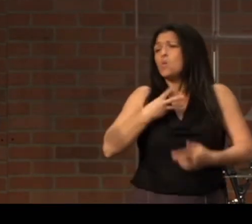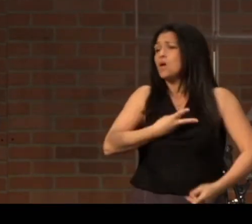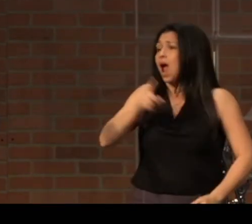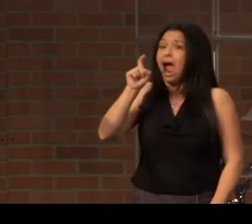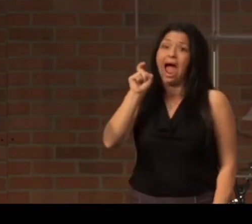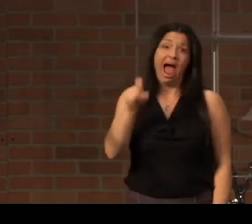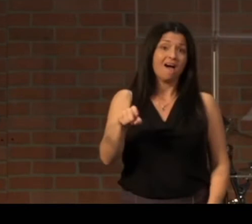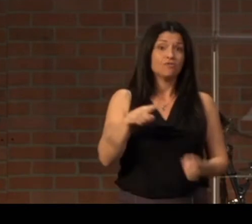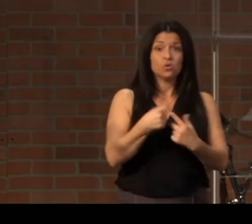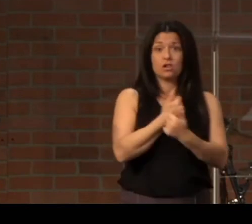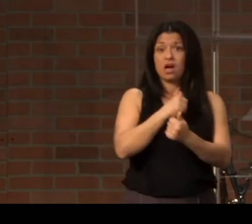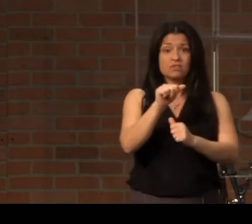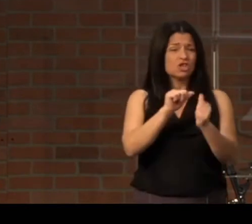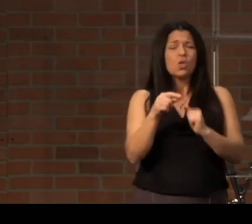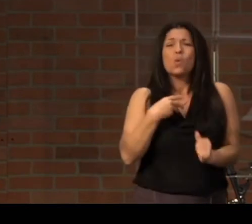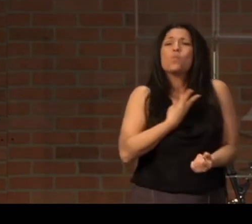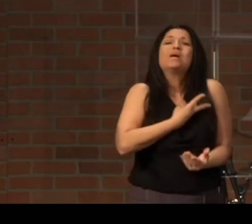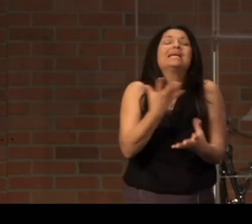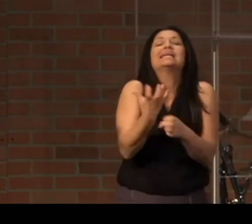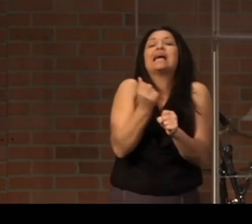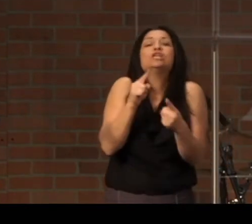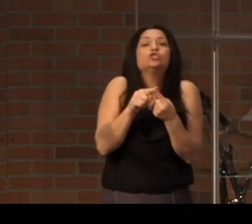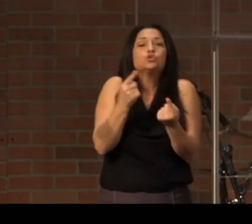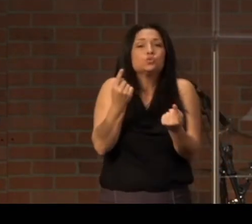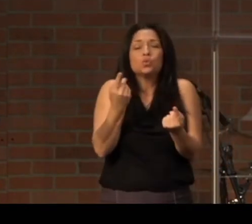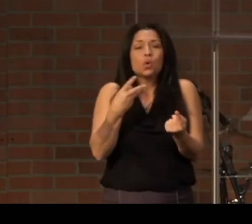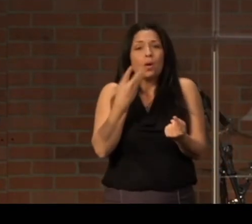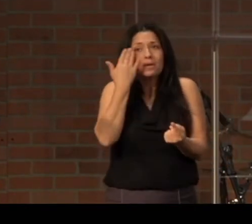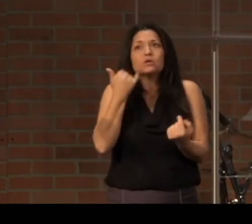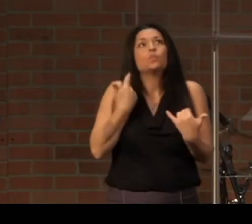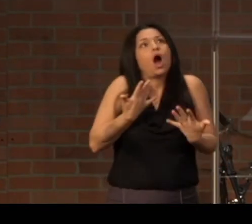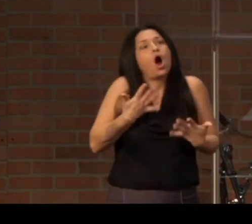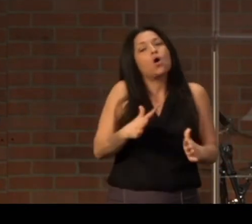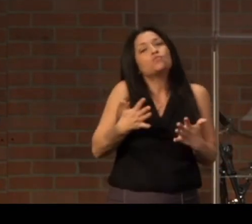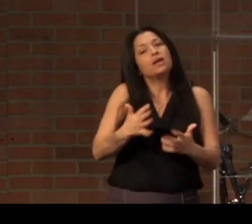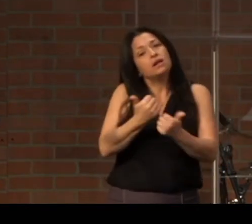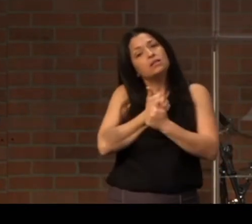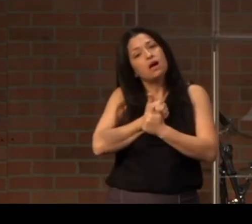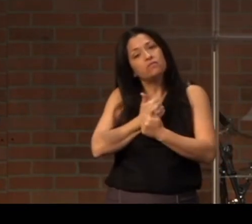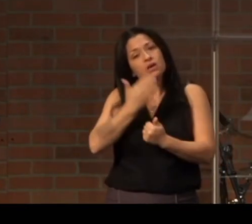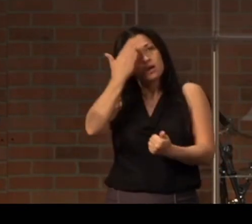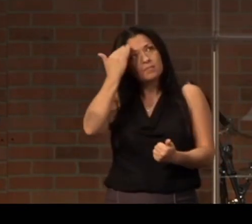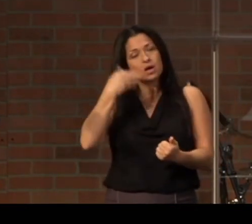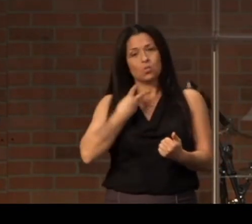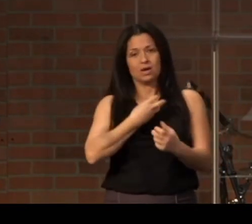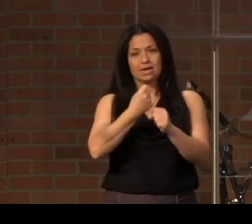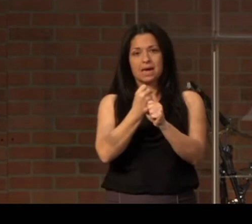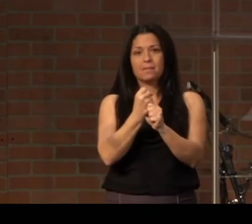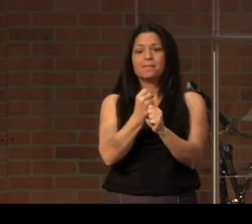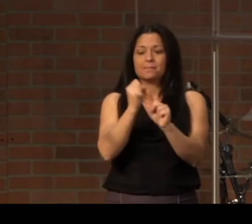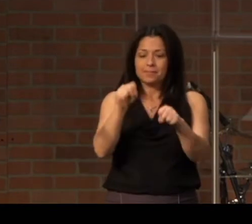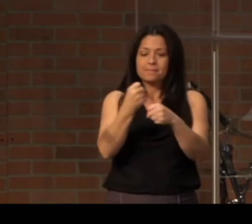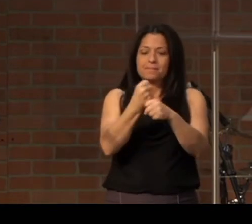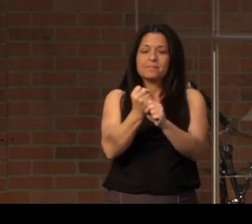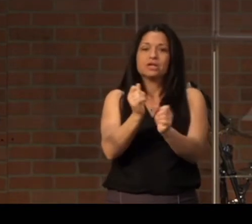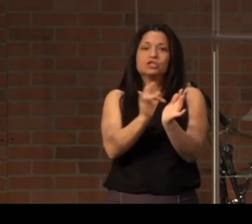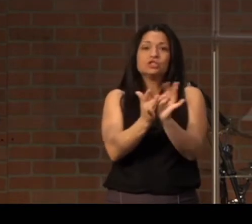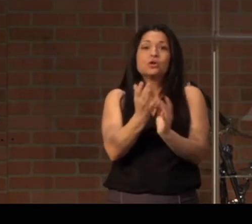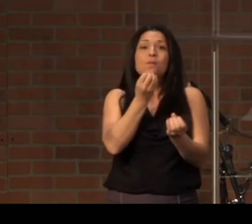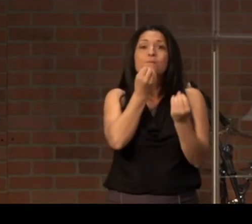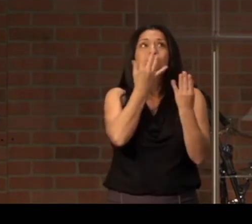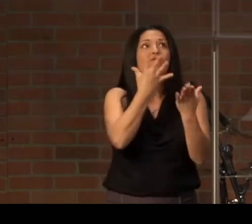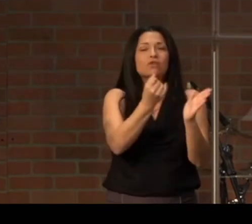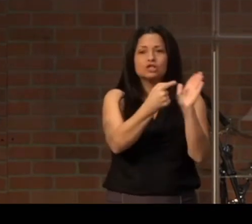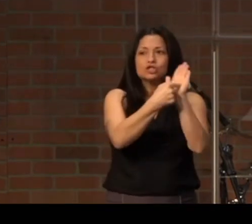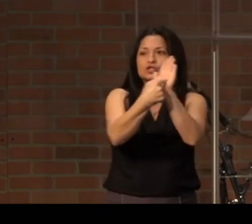another. We get to. We get to because we've been loved. We get to because we get to make Jesus visible and beautiful in our community by doing